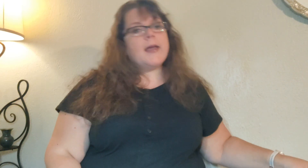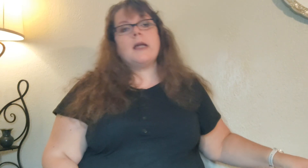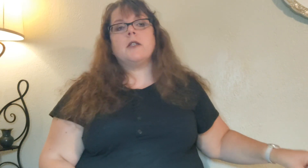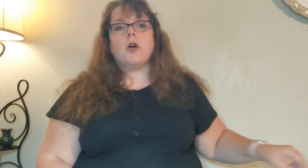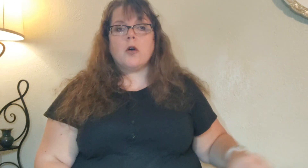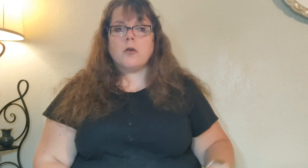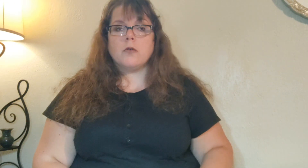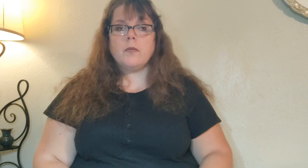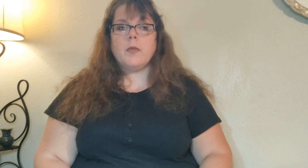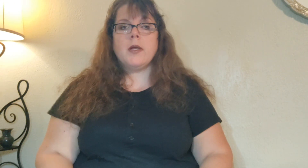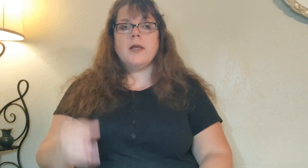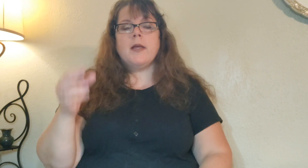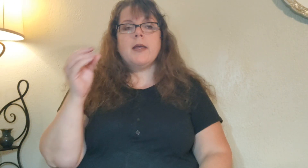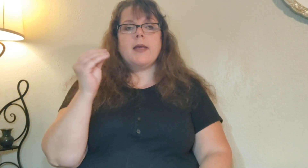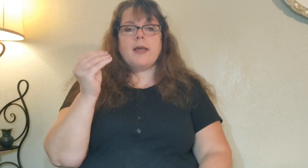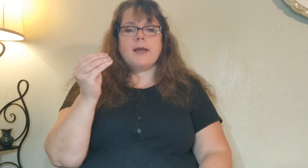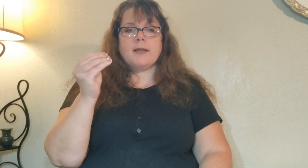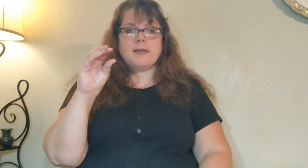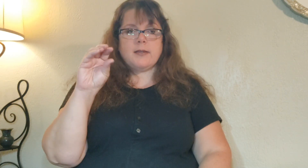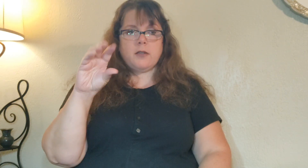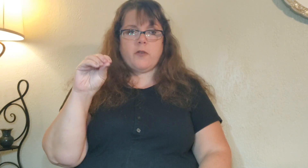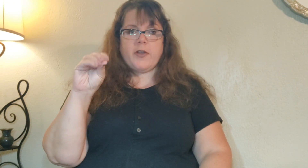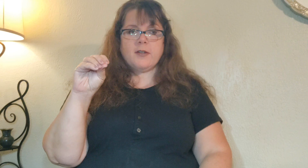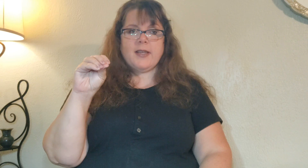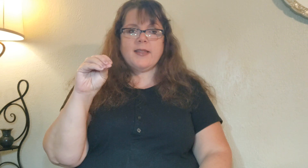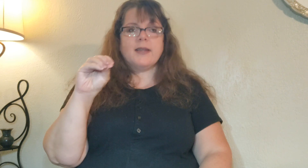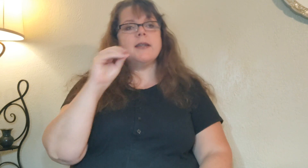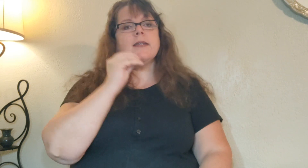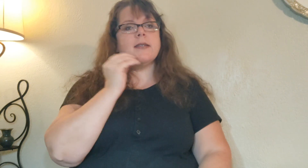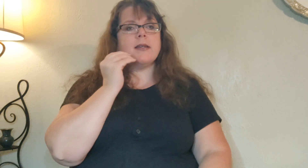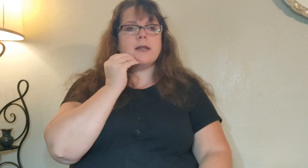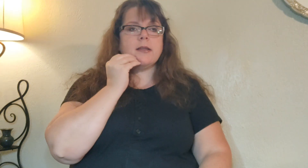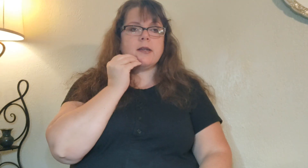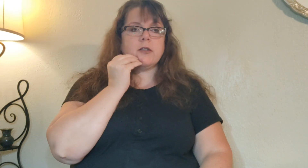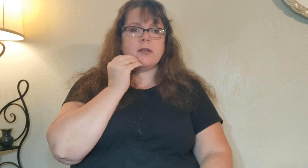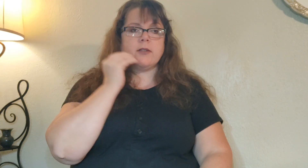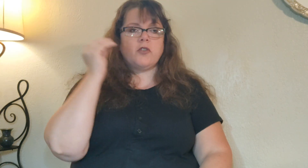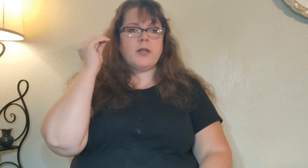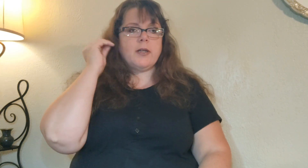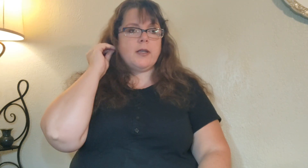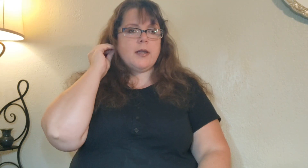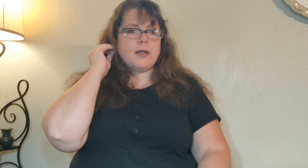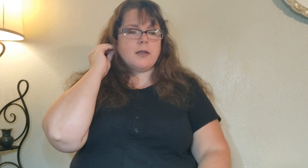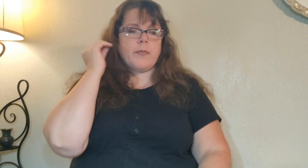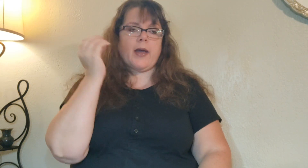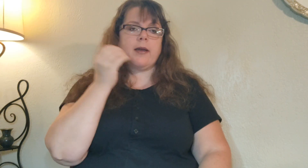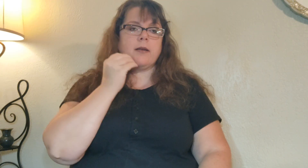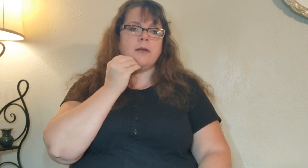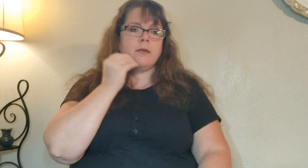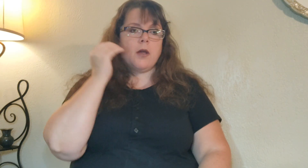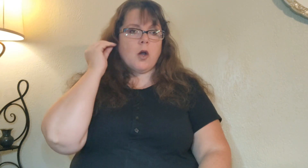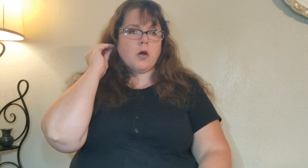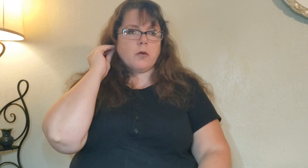And home is your fingers like this, and then to the chin and back.